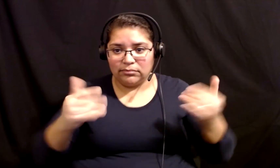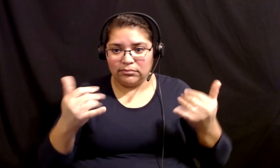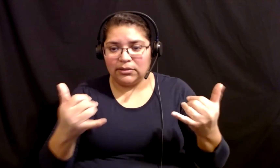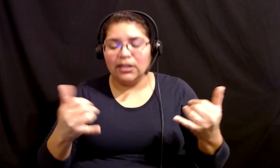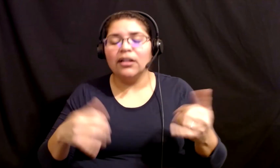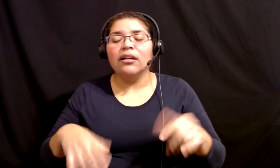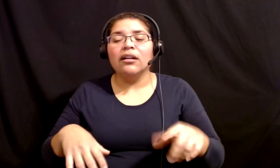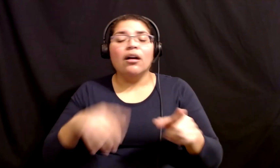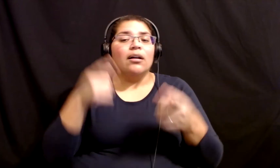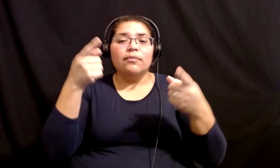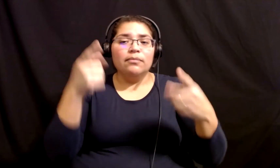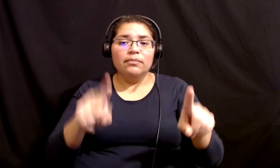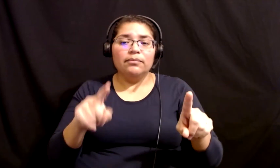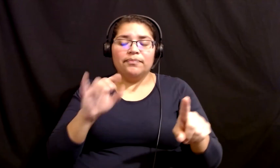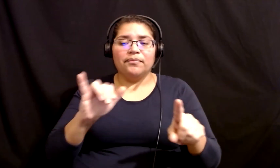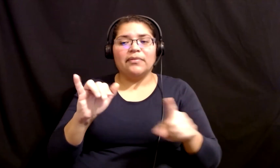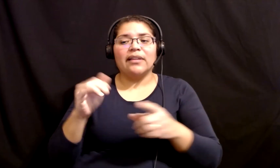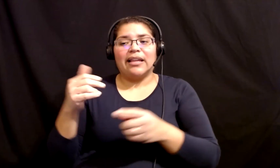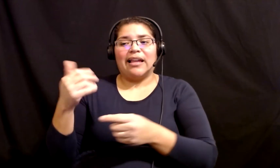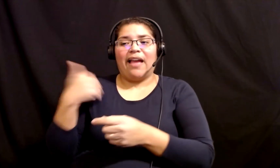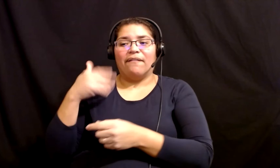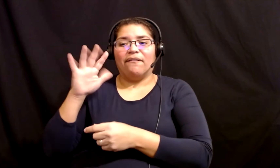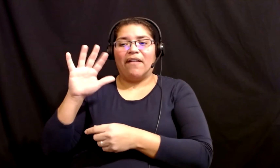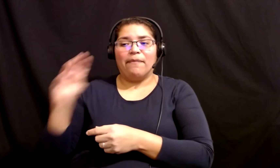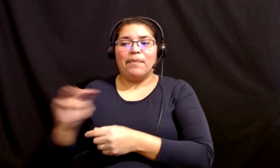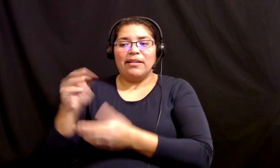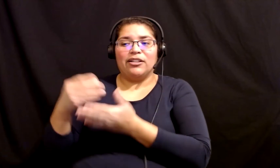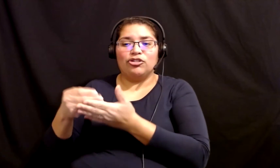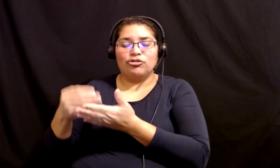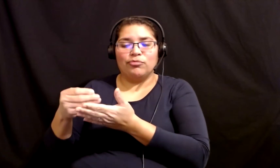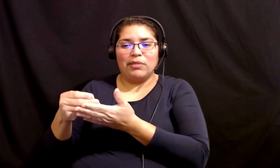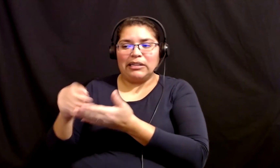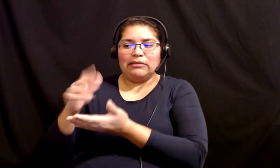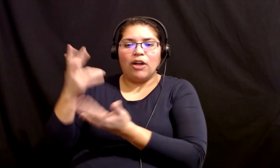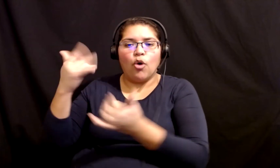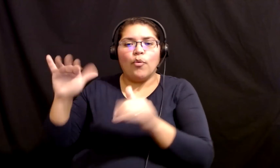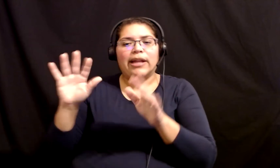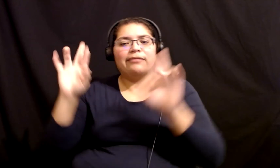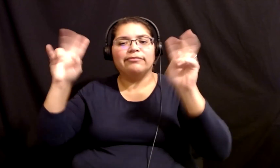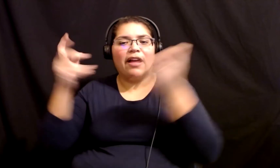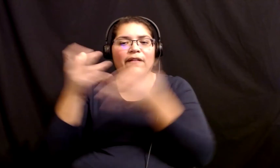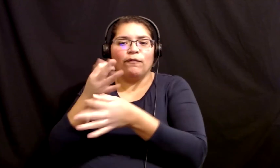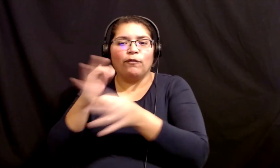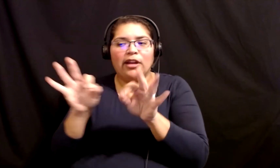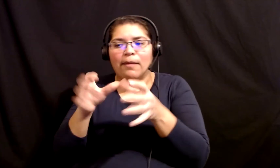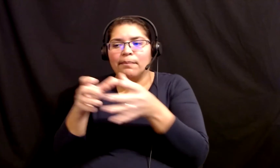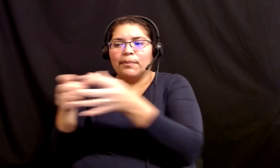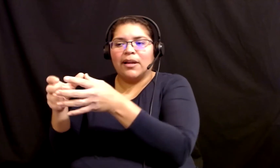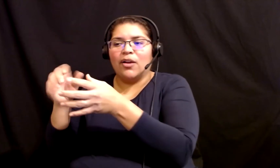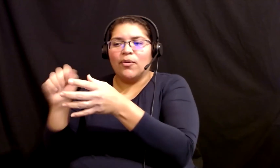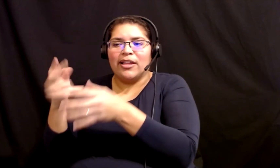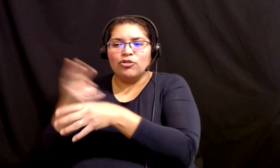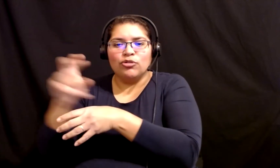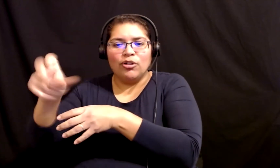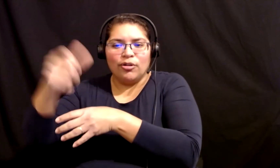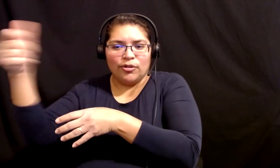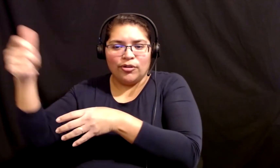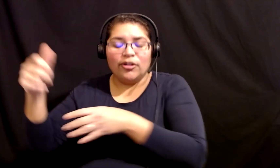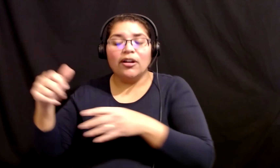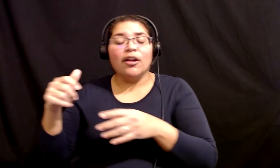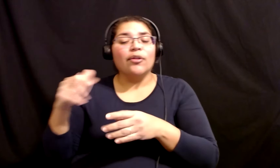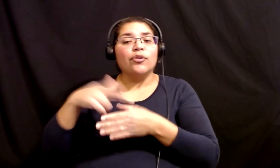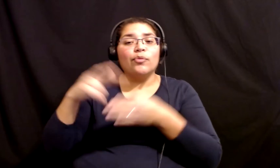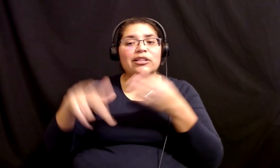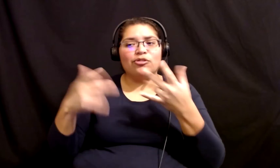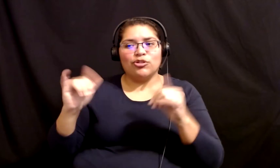what that does is that frees up $5 million of county money already dedicated. Then the result is that we still have